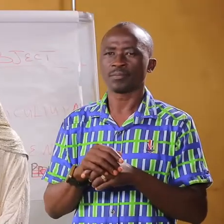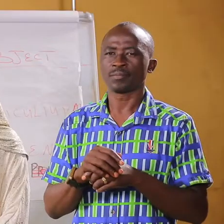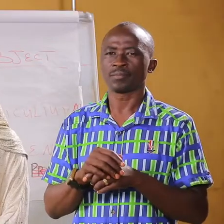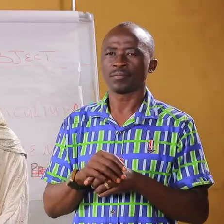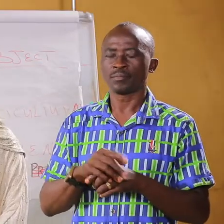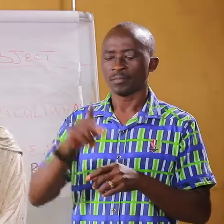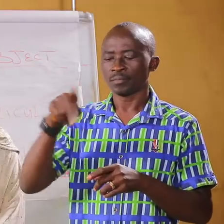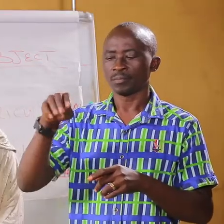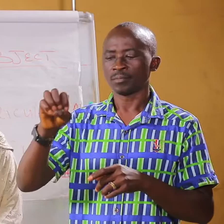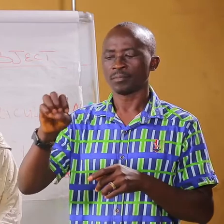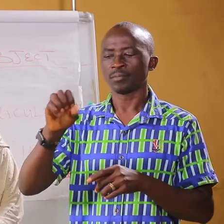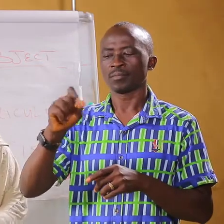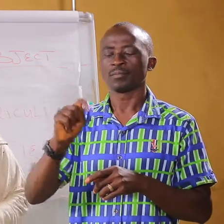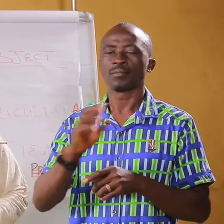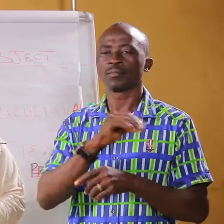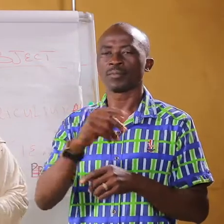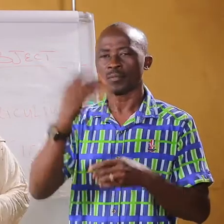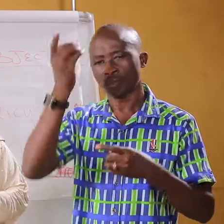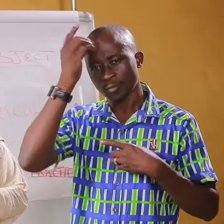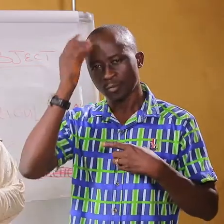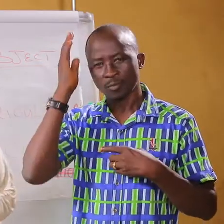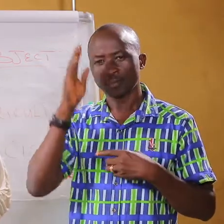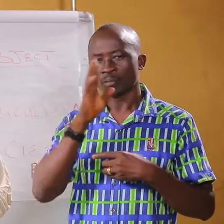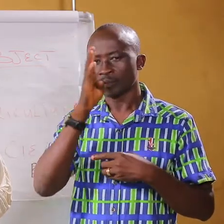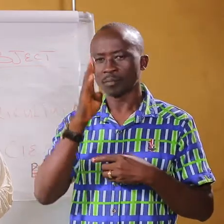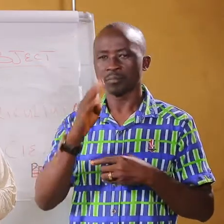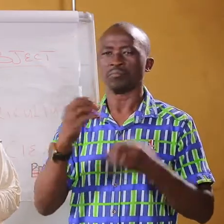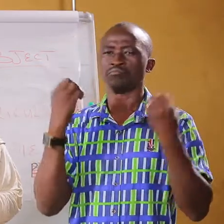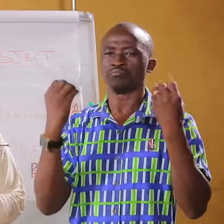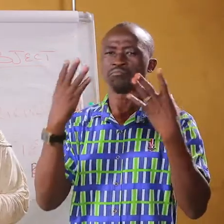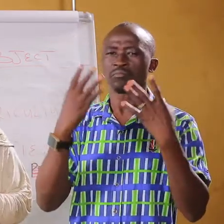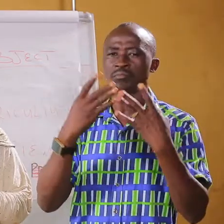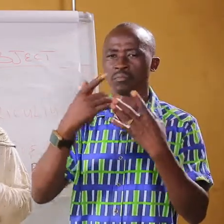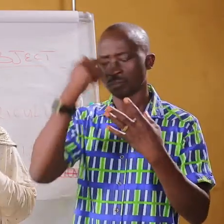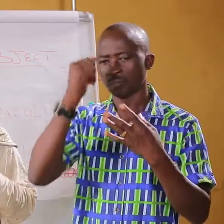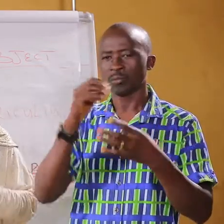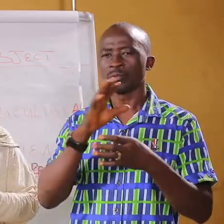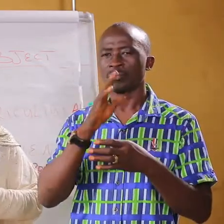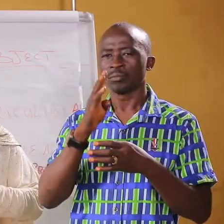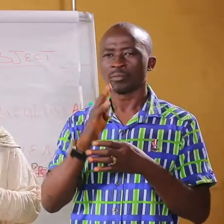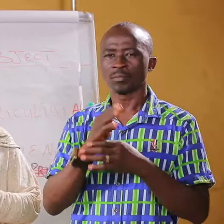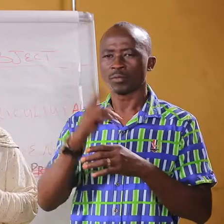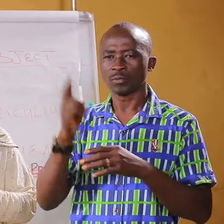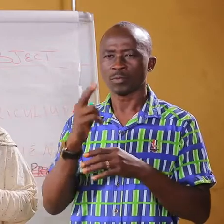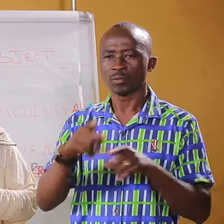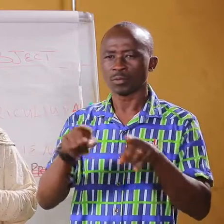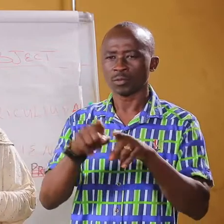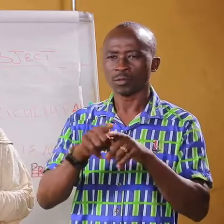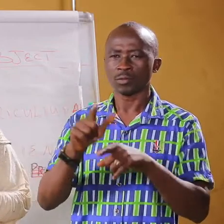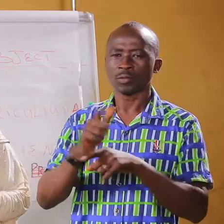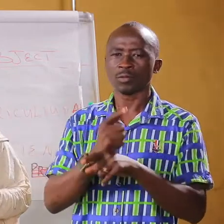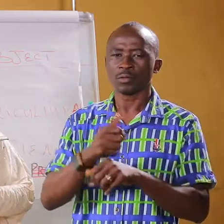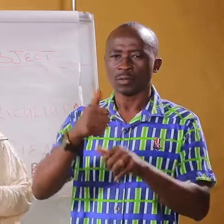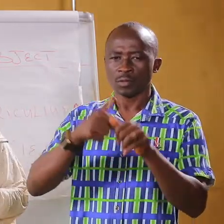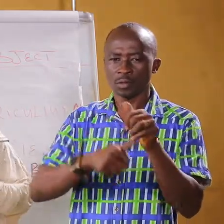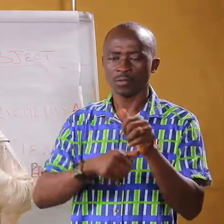Pests and disease are going to be They are going to be in multiples because you have been using same land every